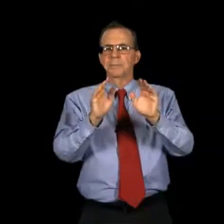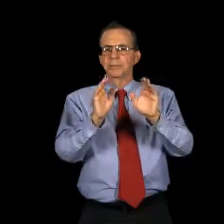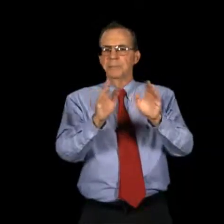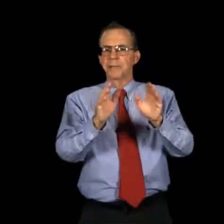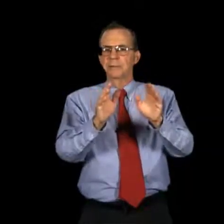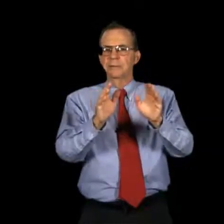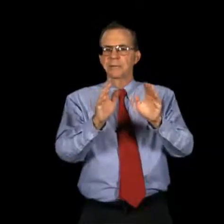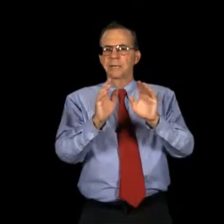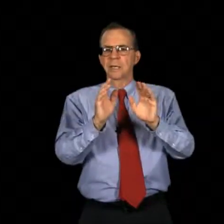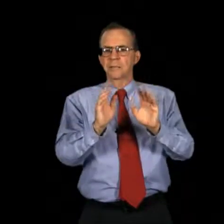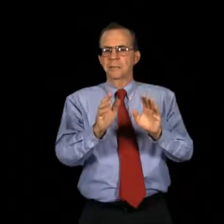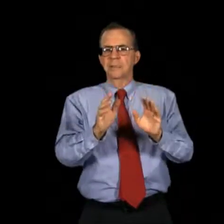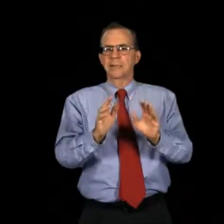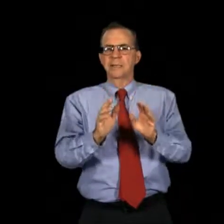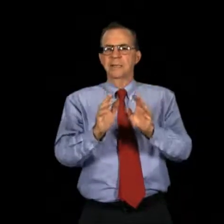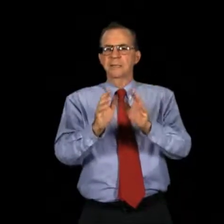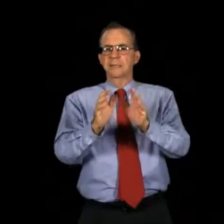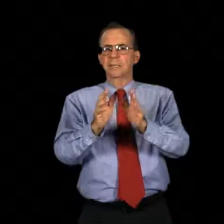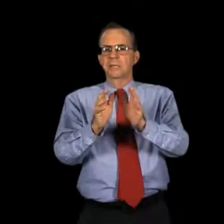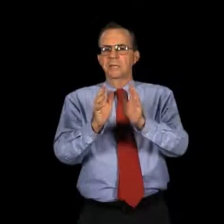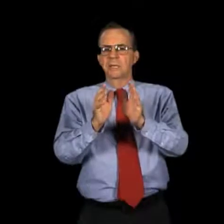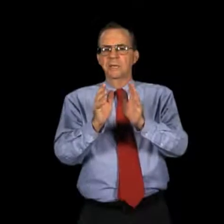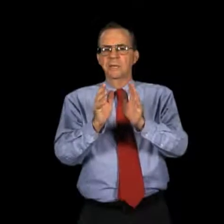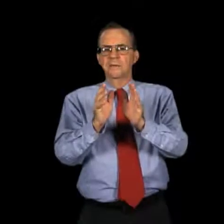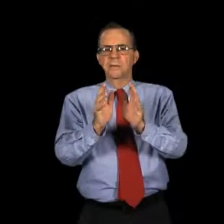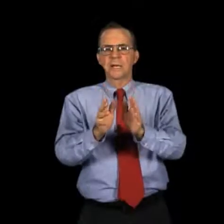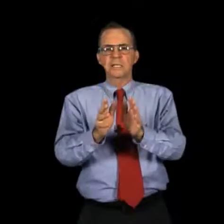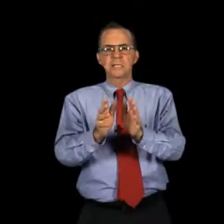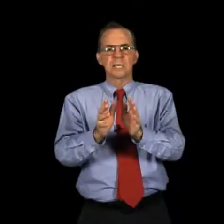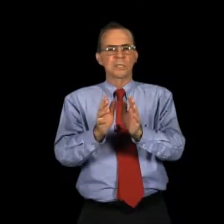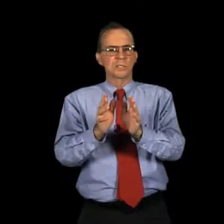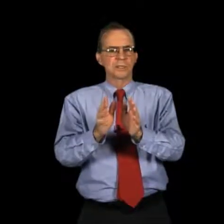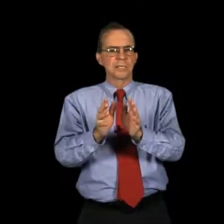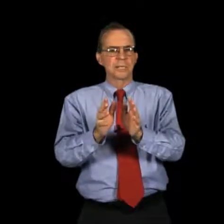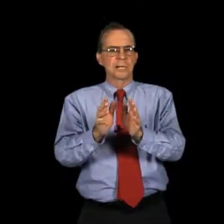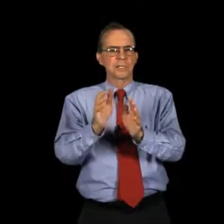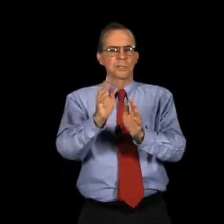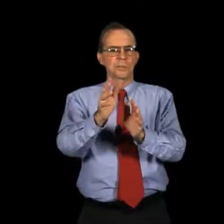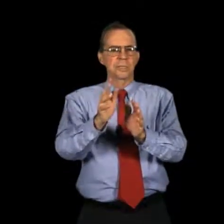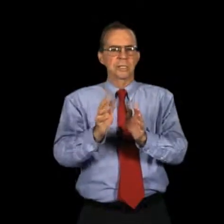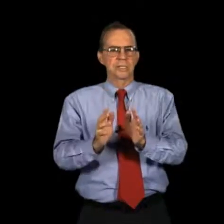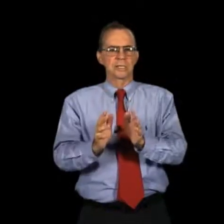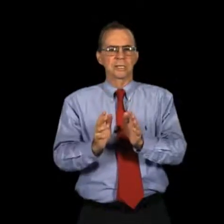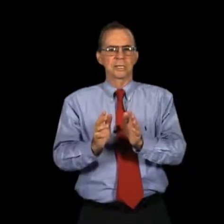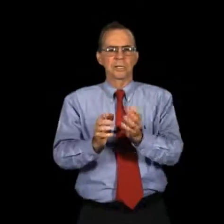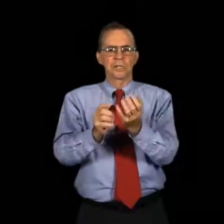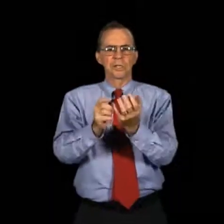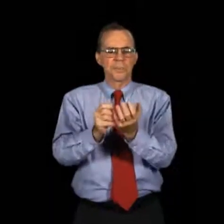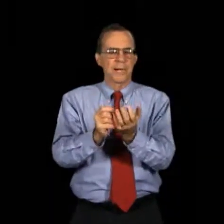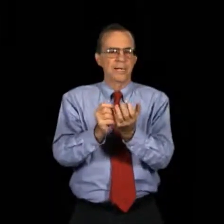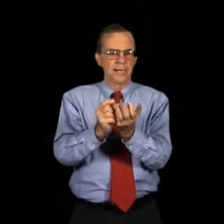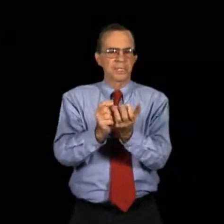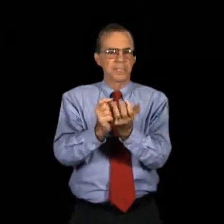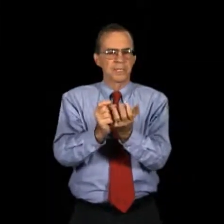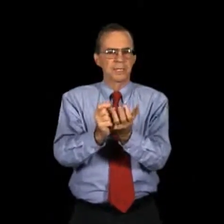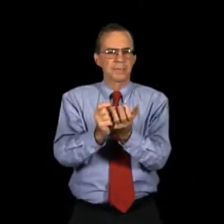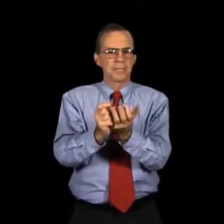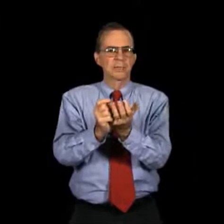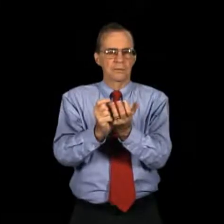your bet, and then pot odds. If the pot size is $30 and your bet is 10, your pot odds are said to be 3